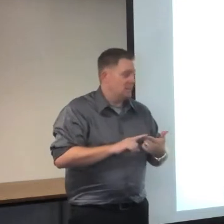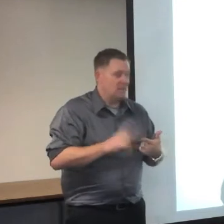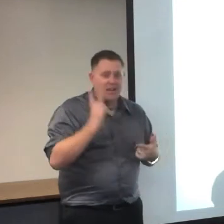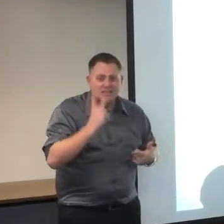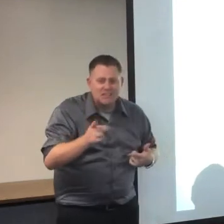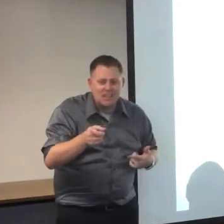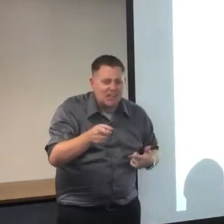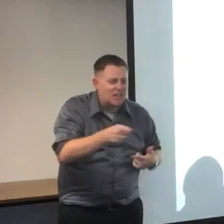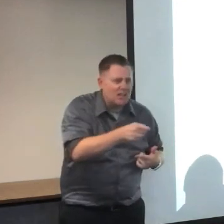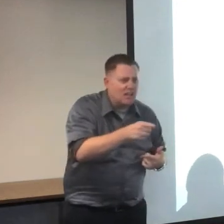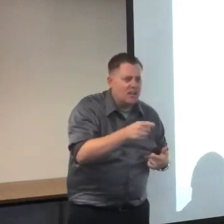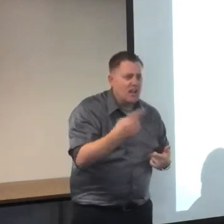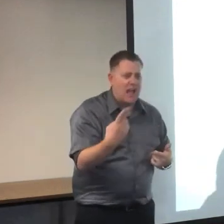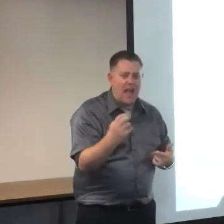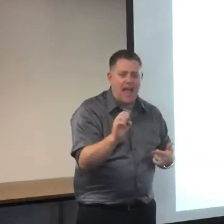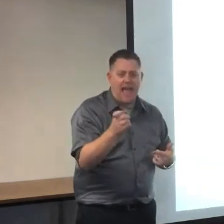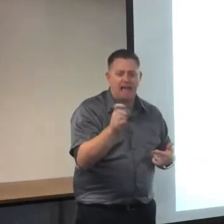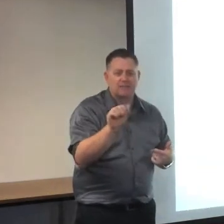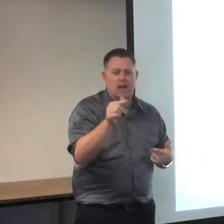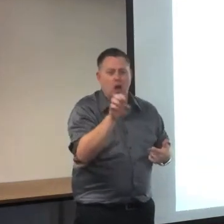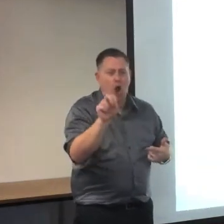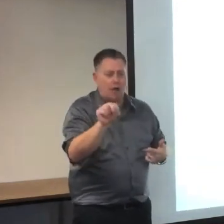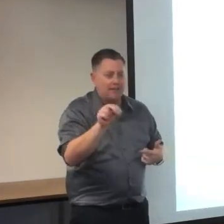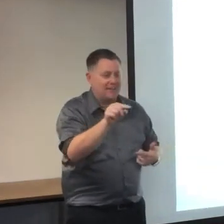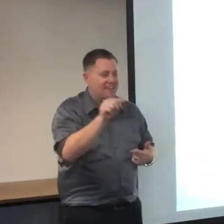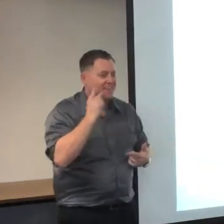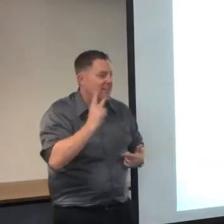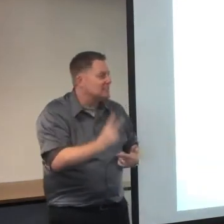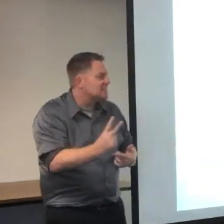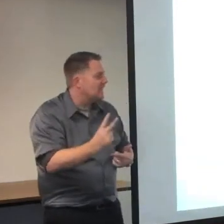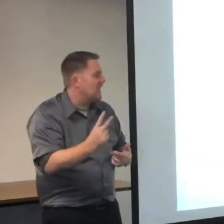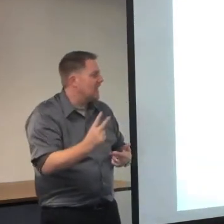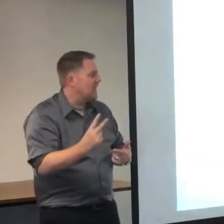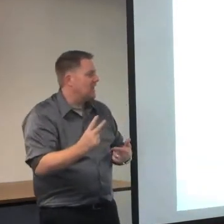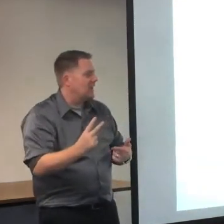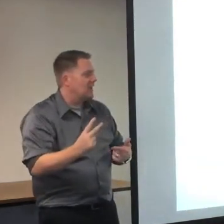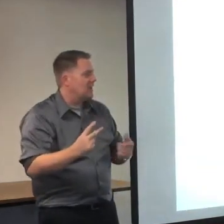I see a hexagon. I see